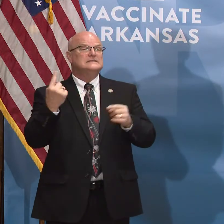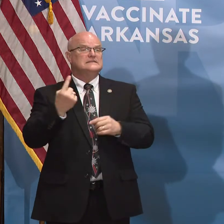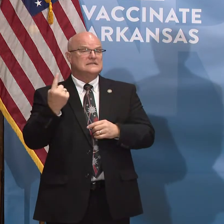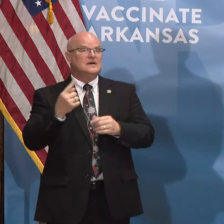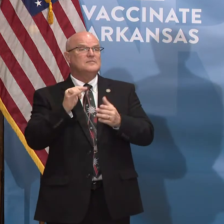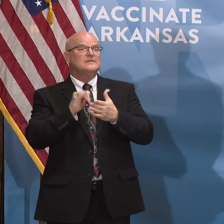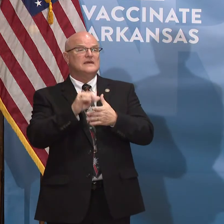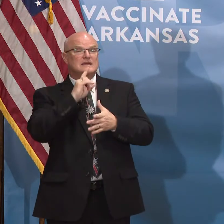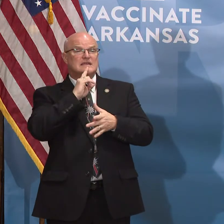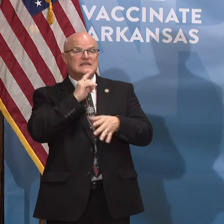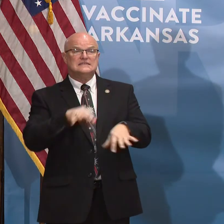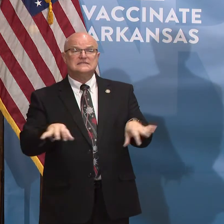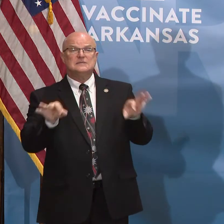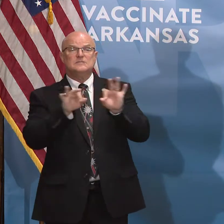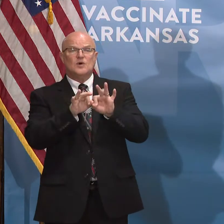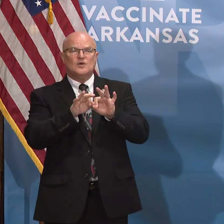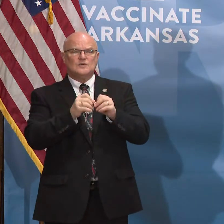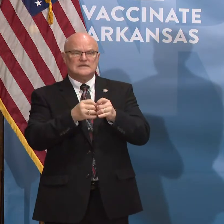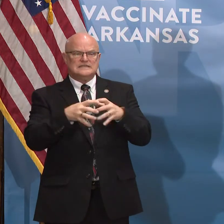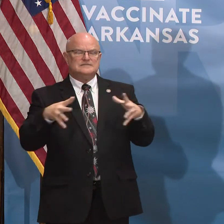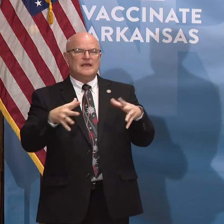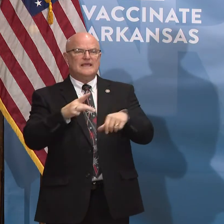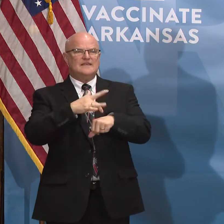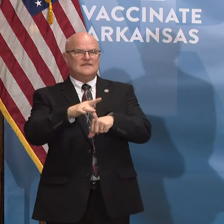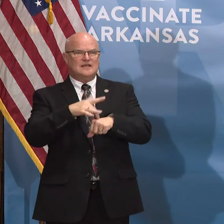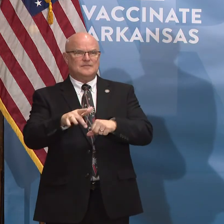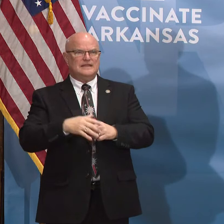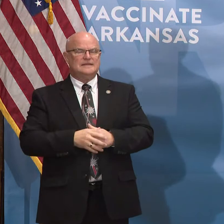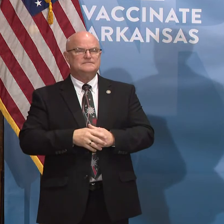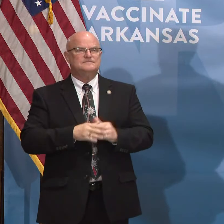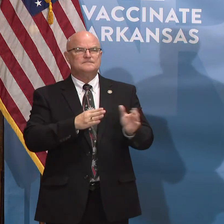something that is important, that we expand that availability.